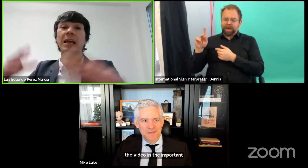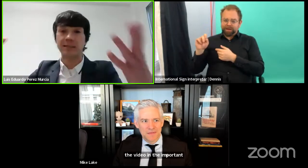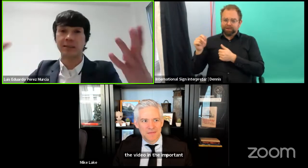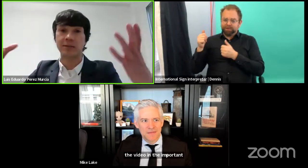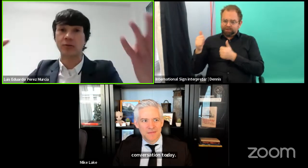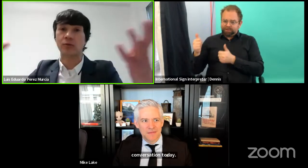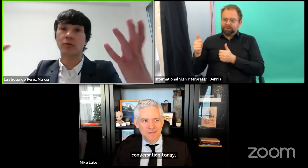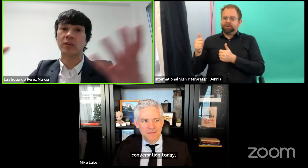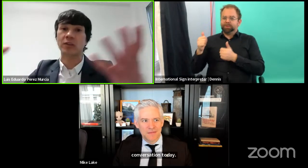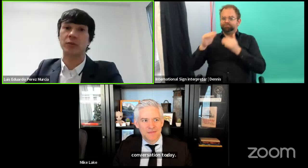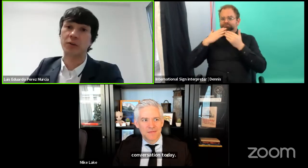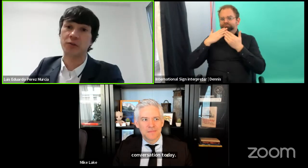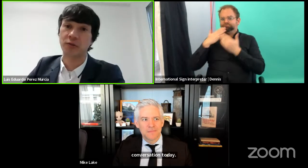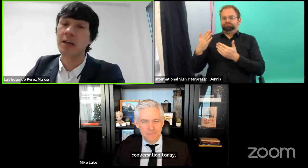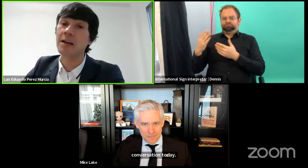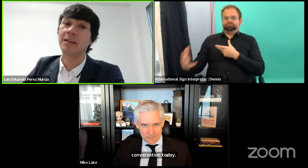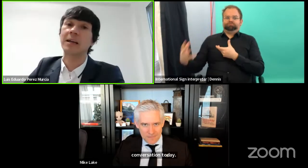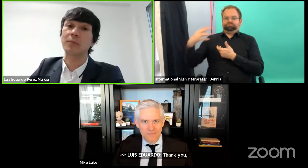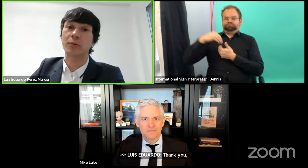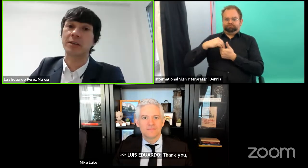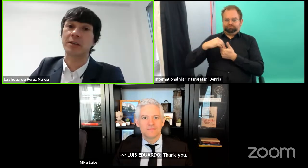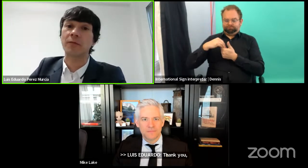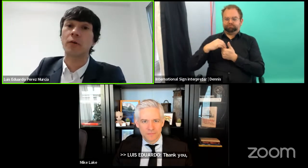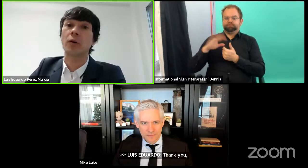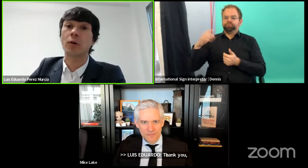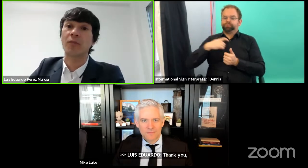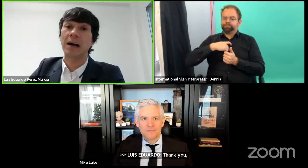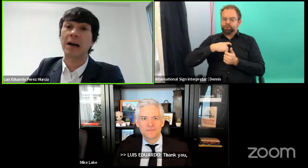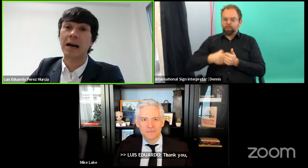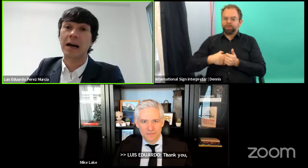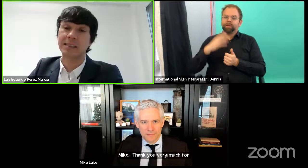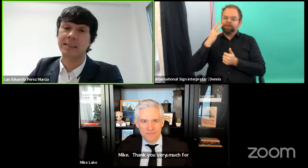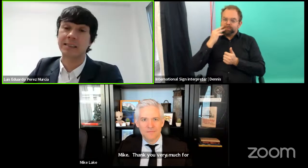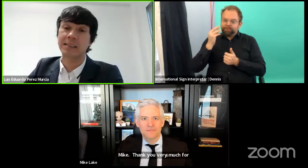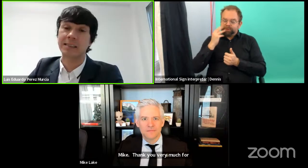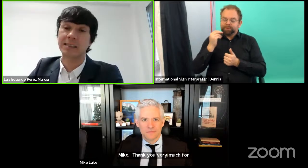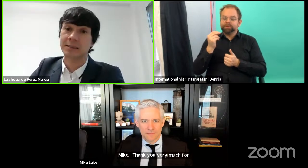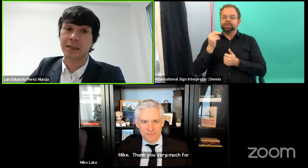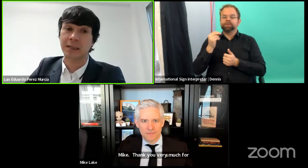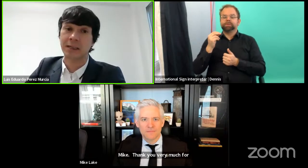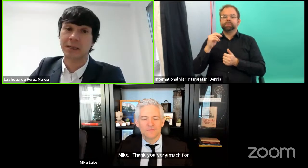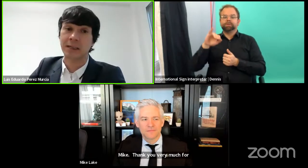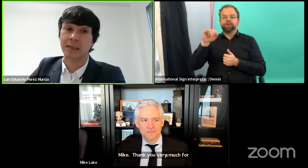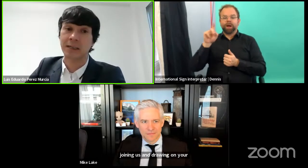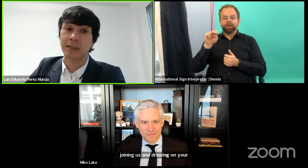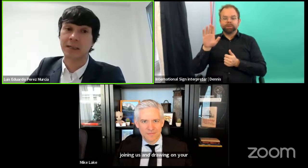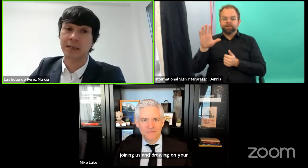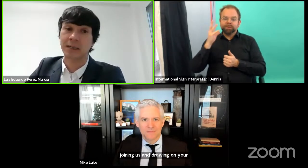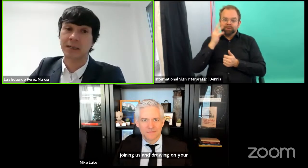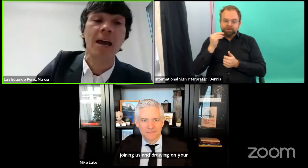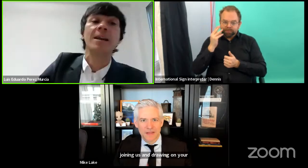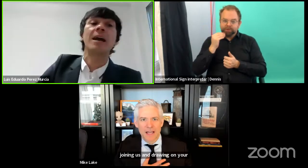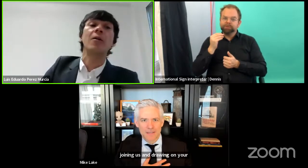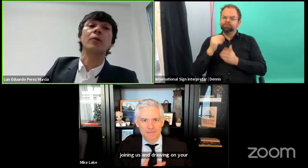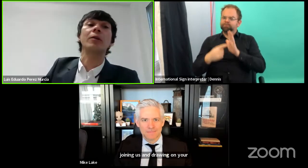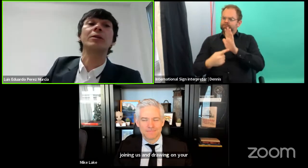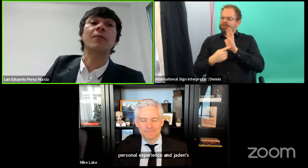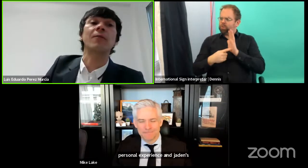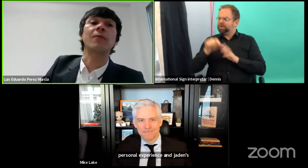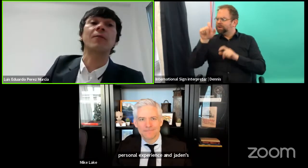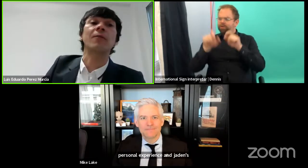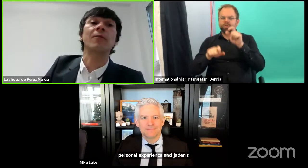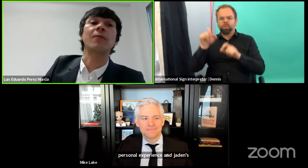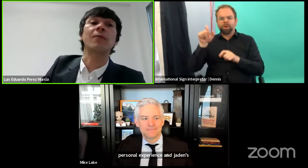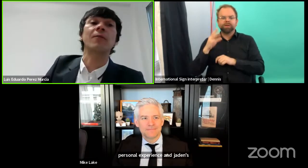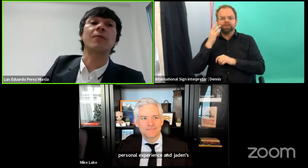are related to social broader issues that are important for all of us as individuals, as human beings. Thank you so much. Now I will give